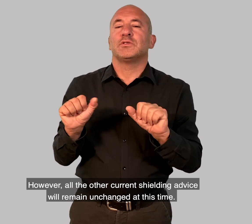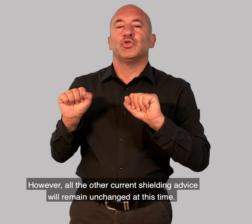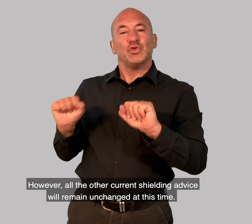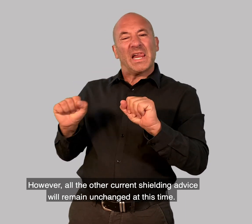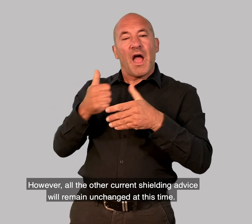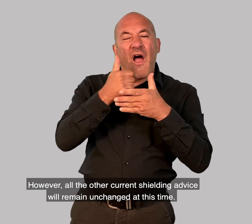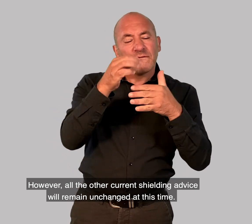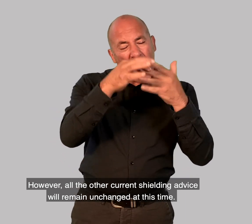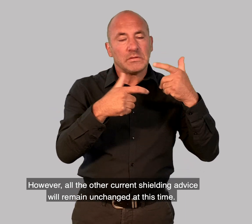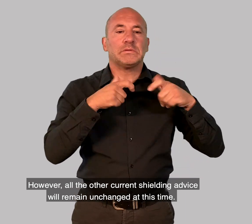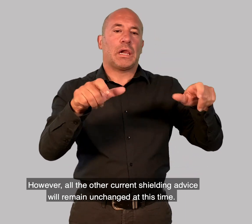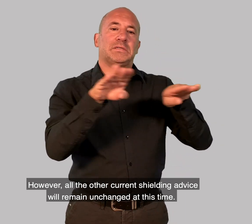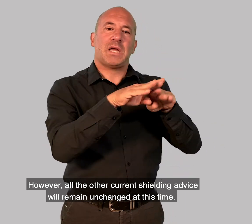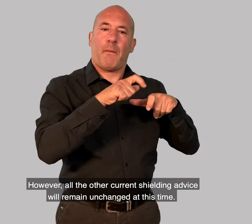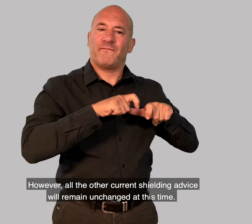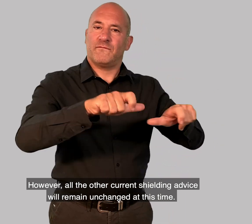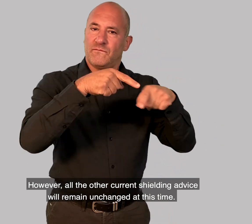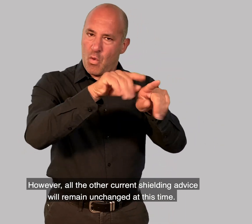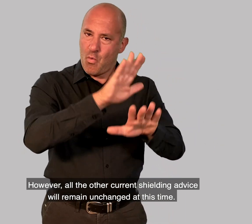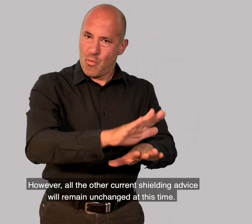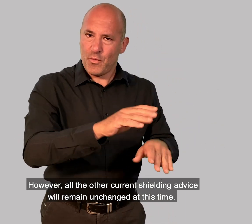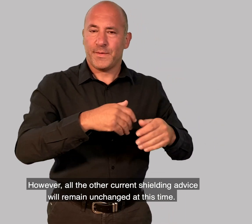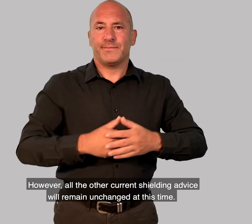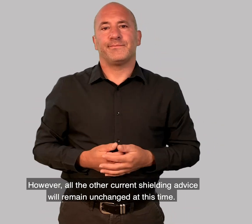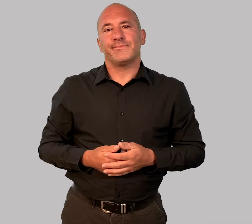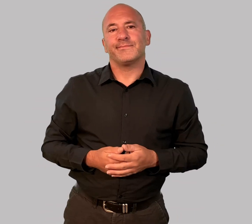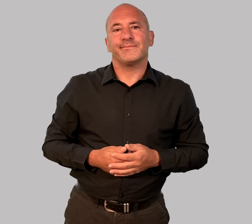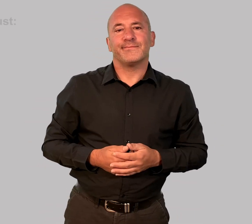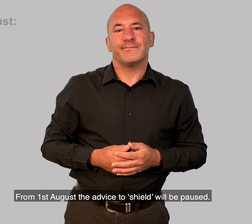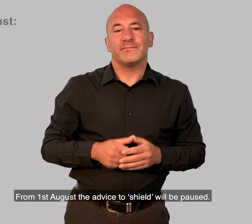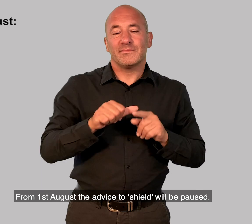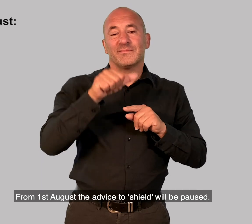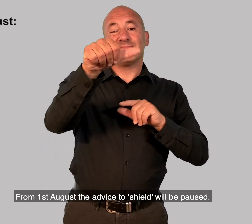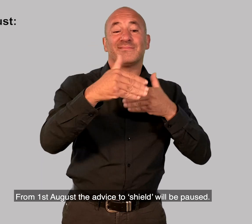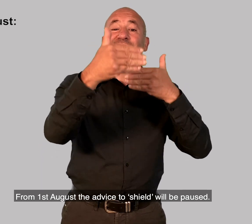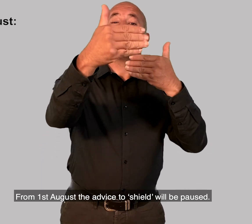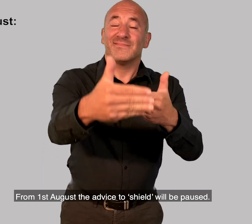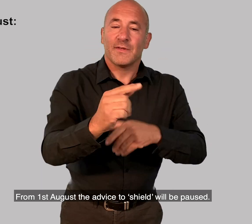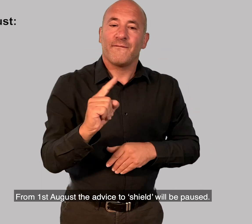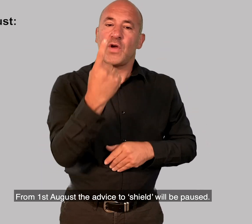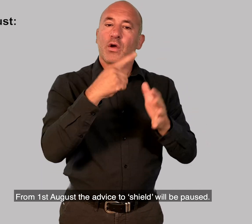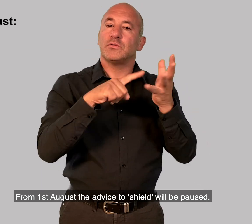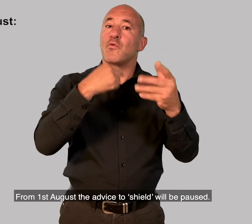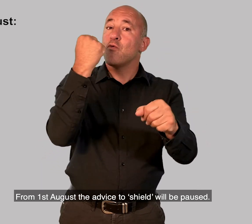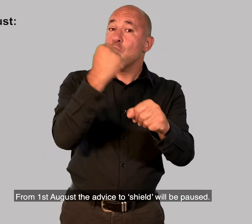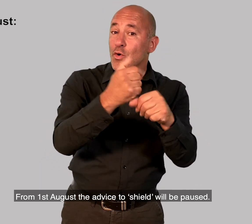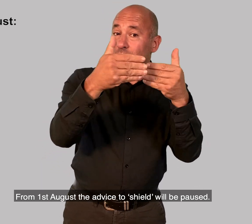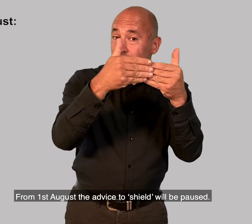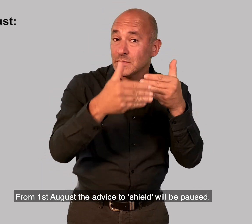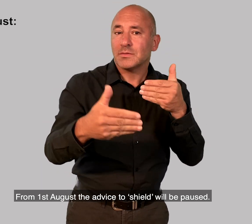communities. However, all the other current shielding advice will remain unchanged at this time. From